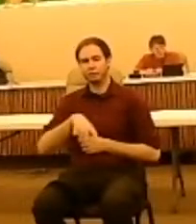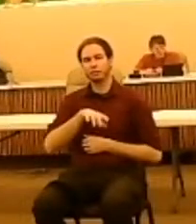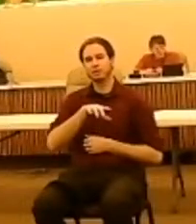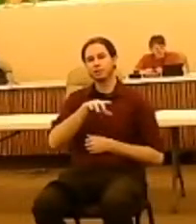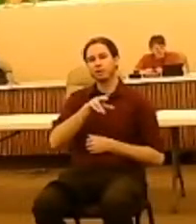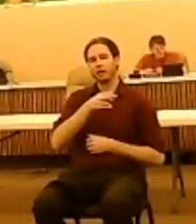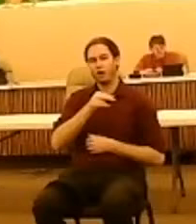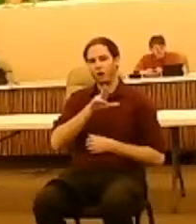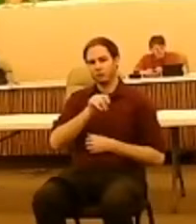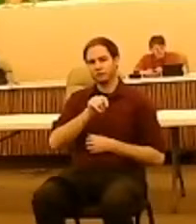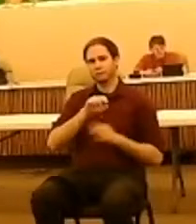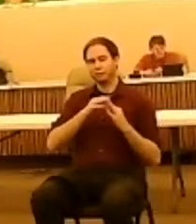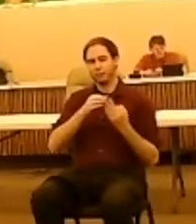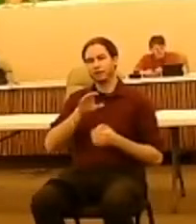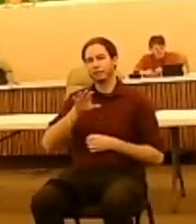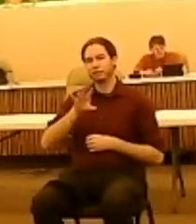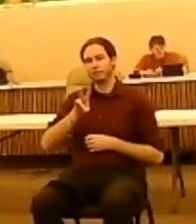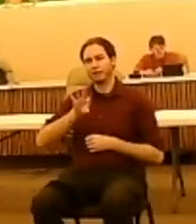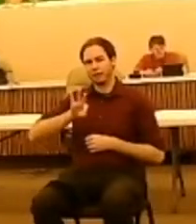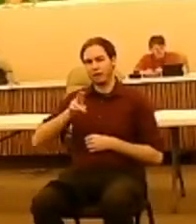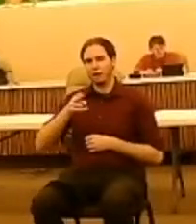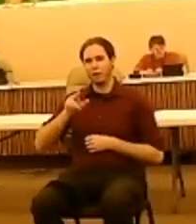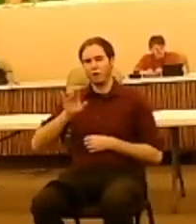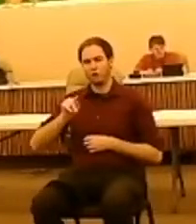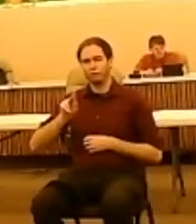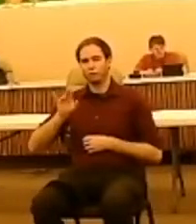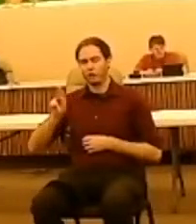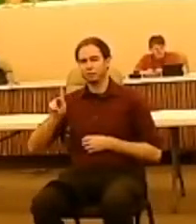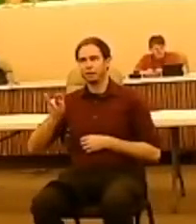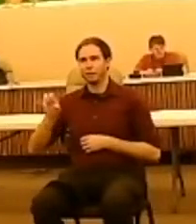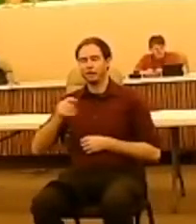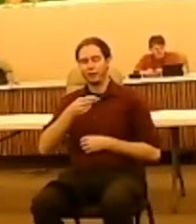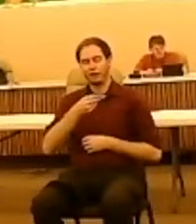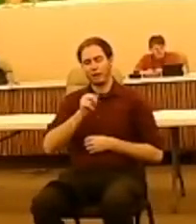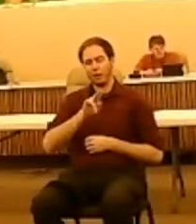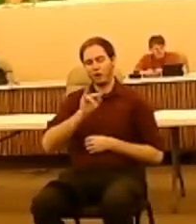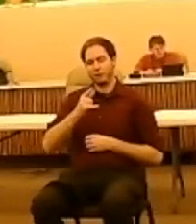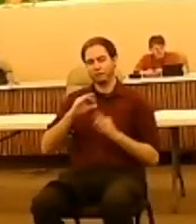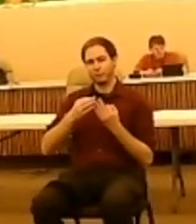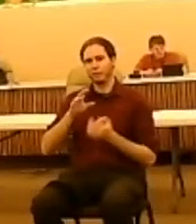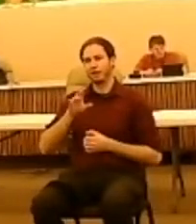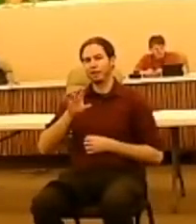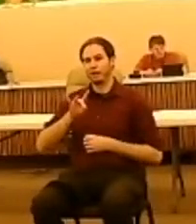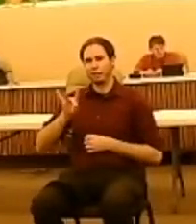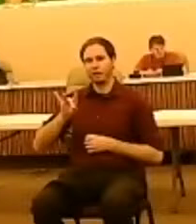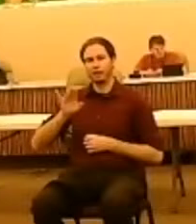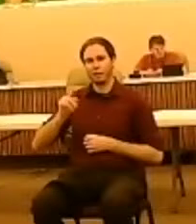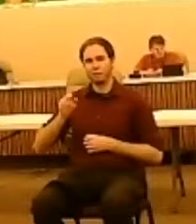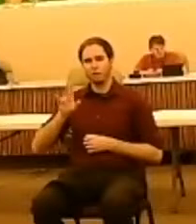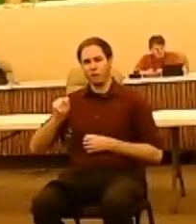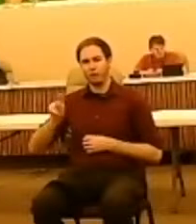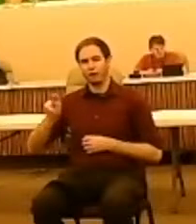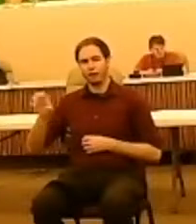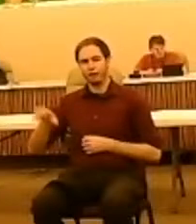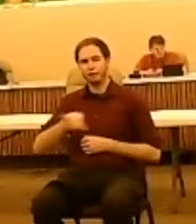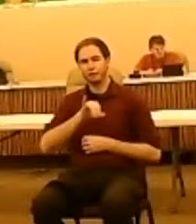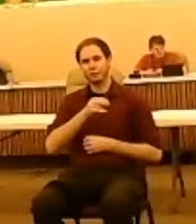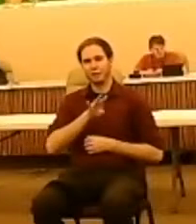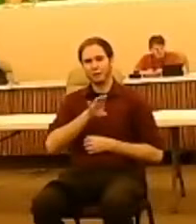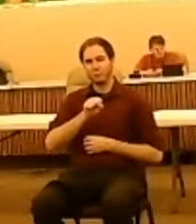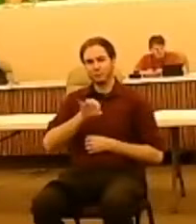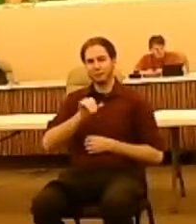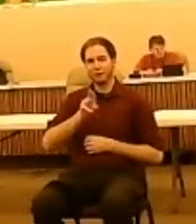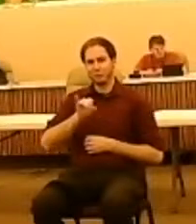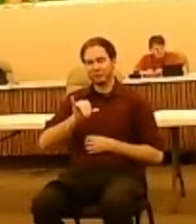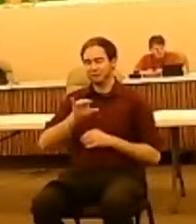71 Night Frost Lane. The Herring family, 88 Night Frost Lane. The Jacobs family, 16 Night